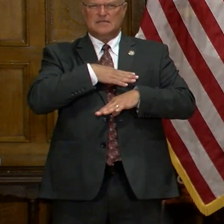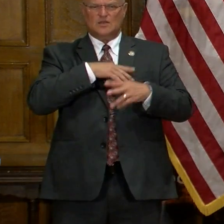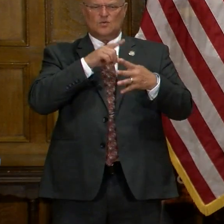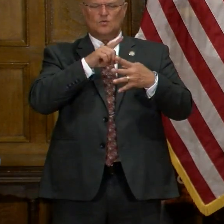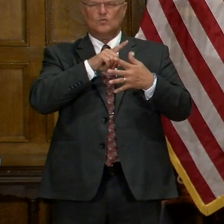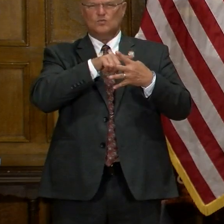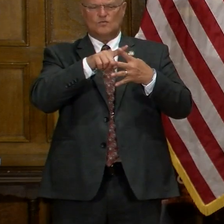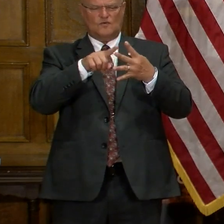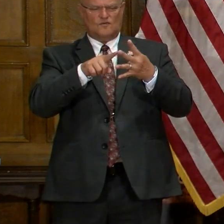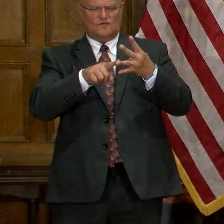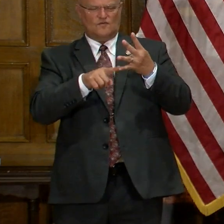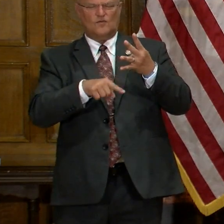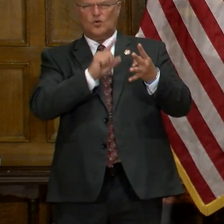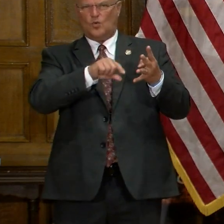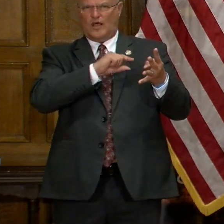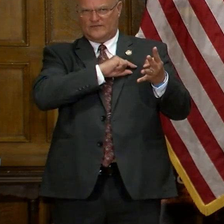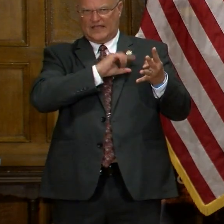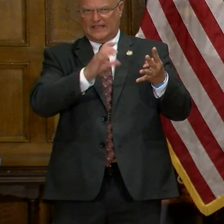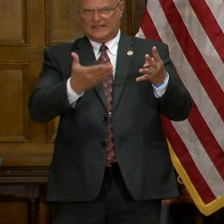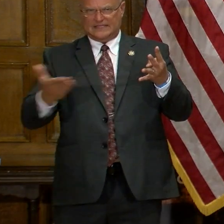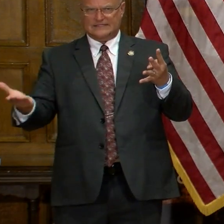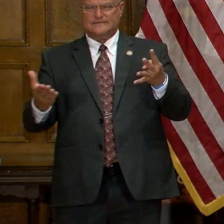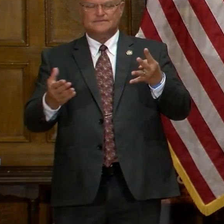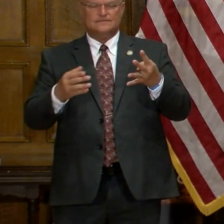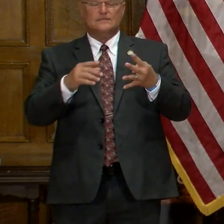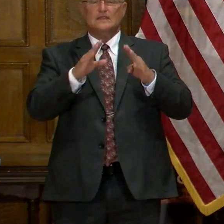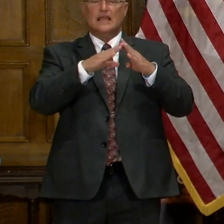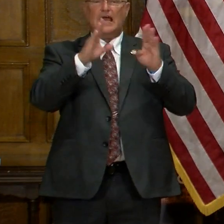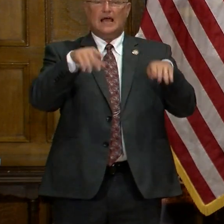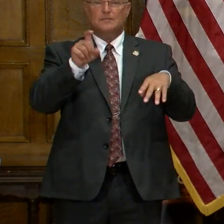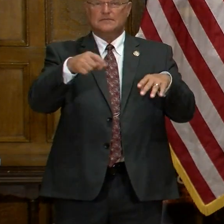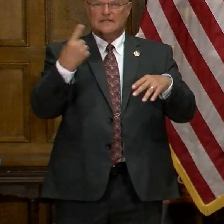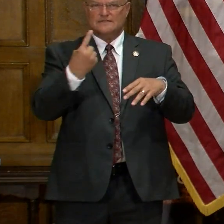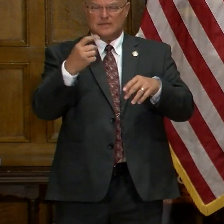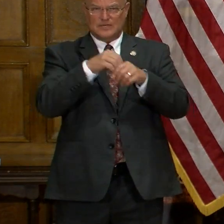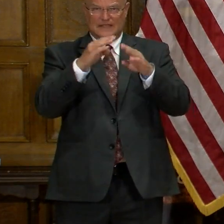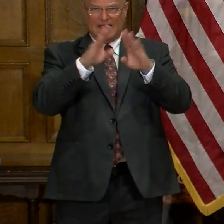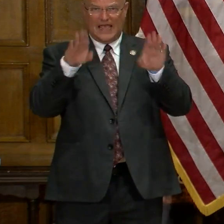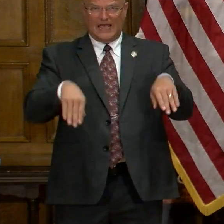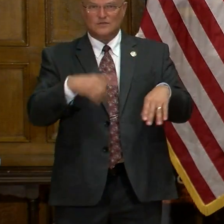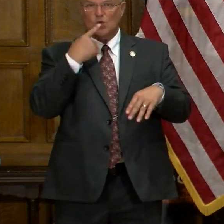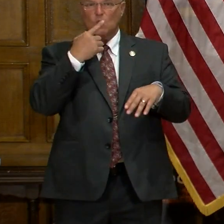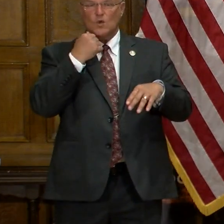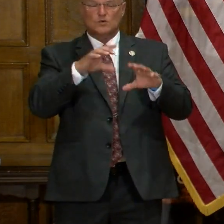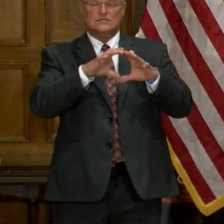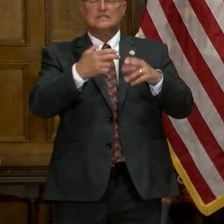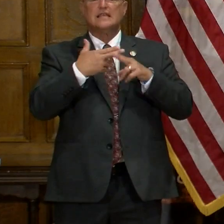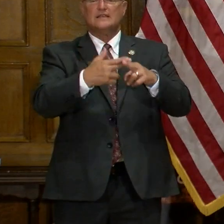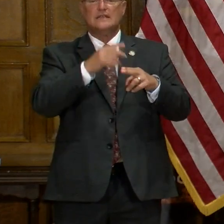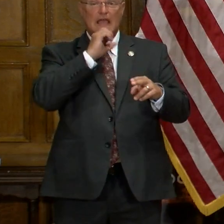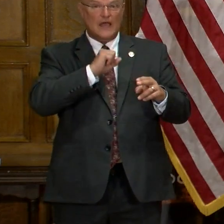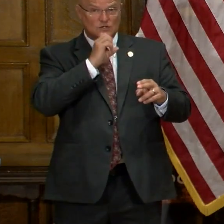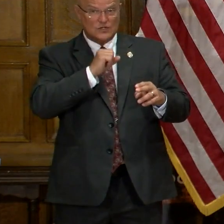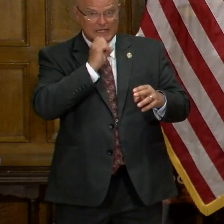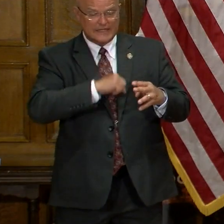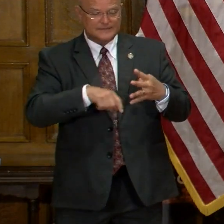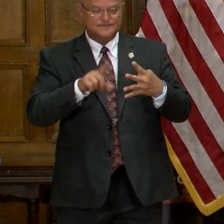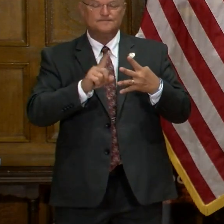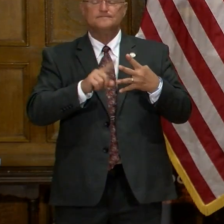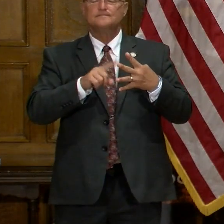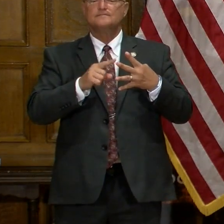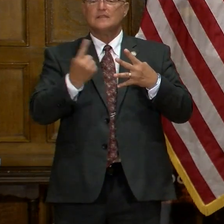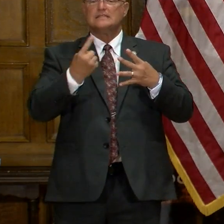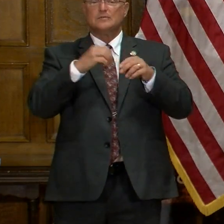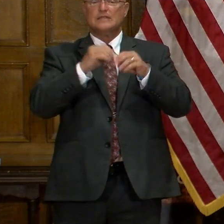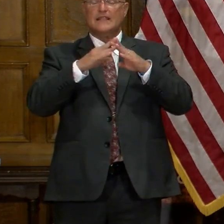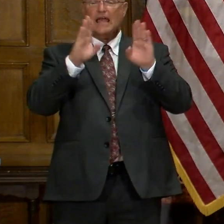of 4 other qualifying conditions. The household must have someone in the household who's categorized as elderly. Someone